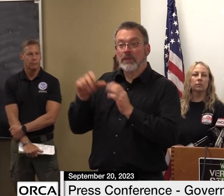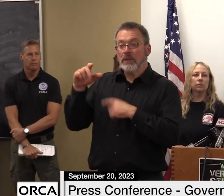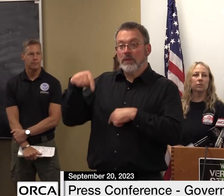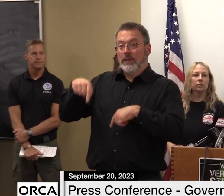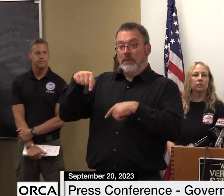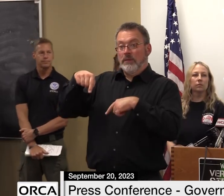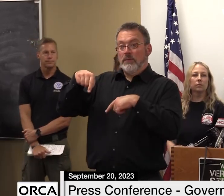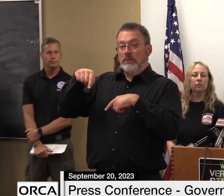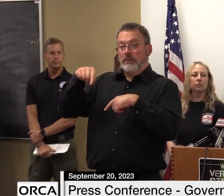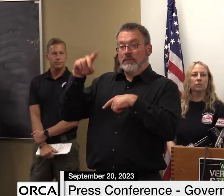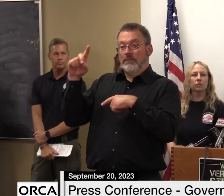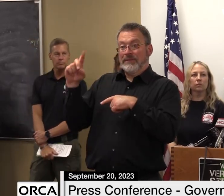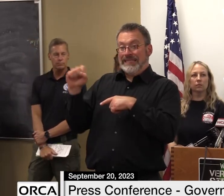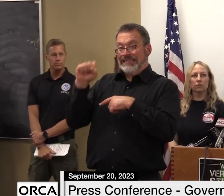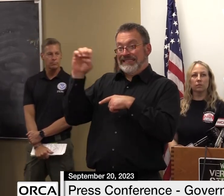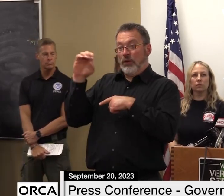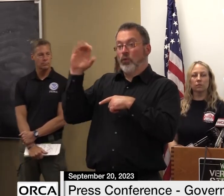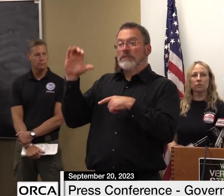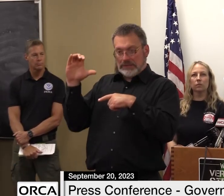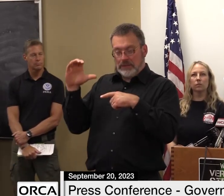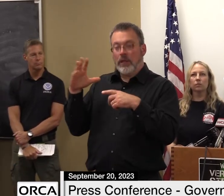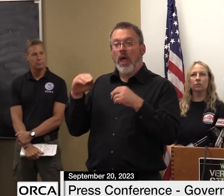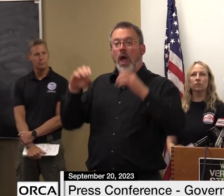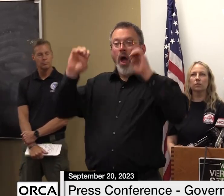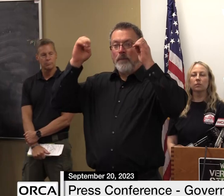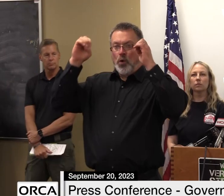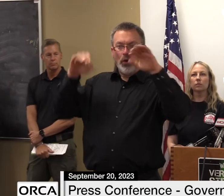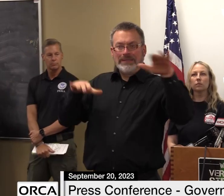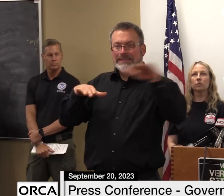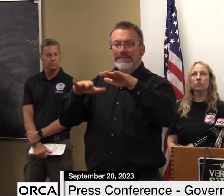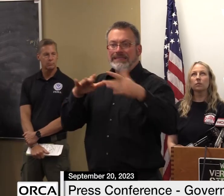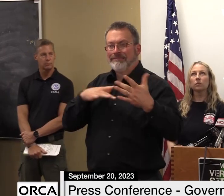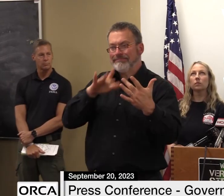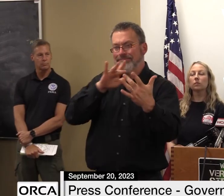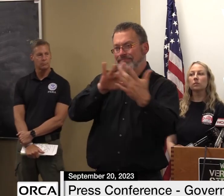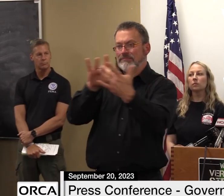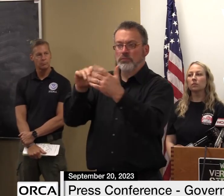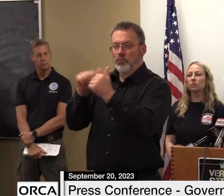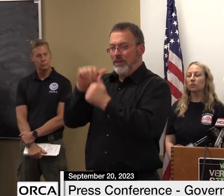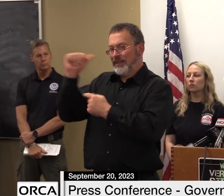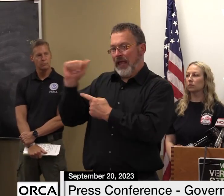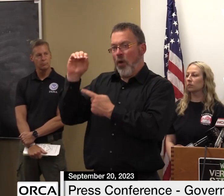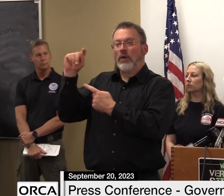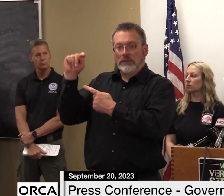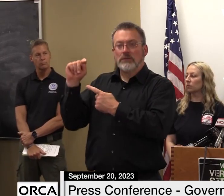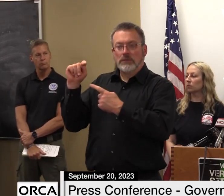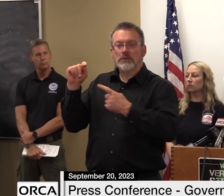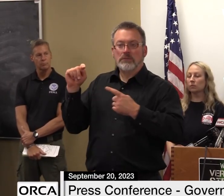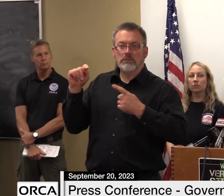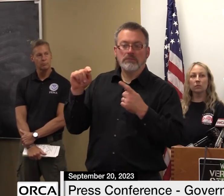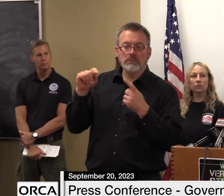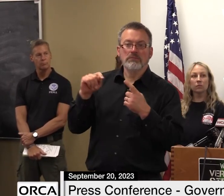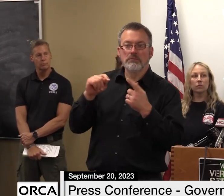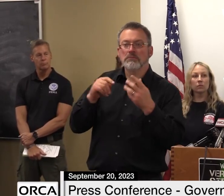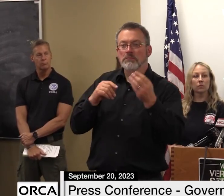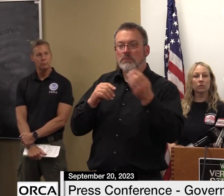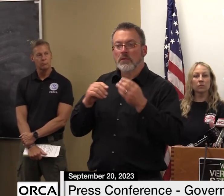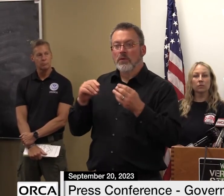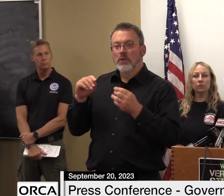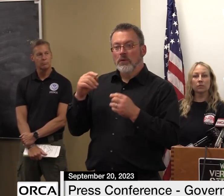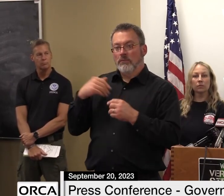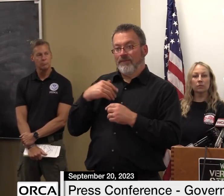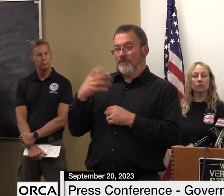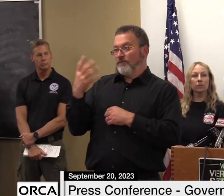communicate with Vermont towns. AOT, for example, today is working in 4 Vermont towns with